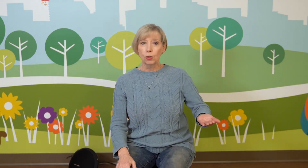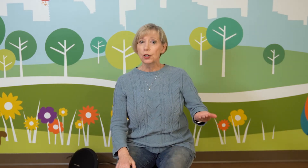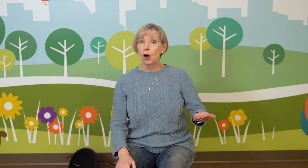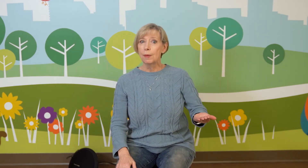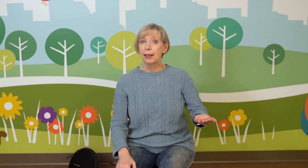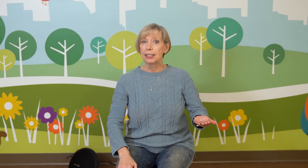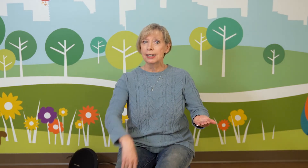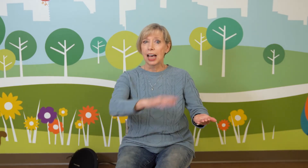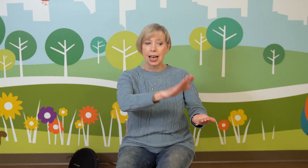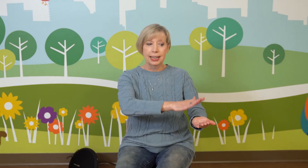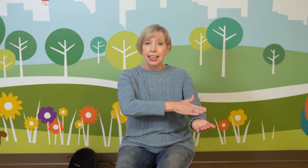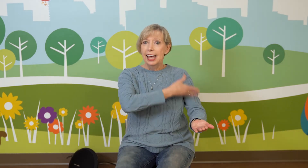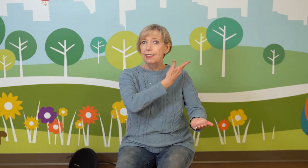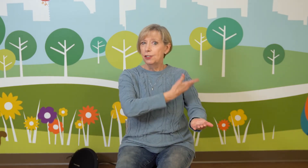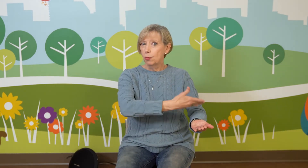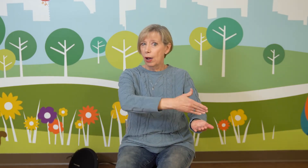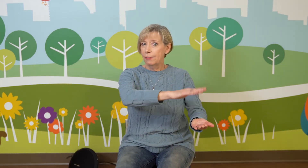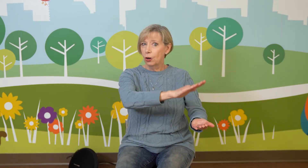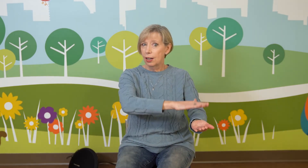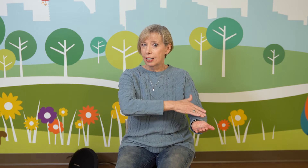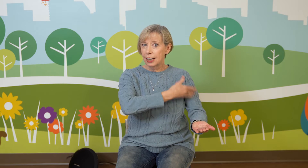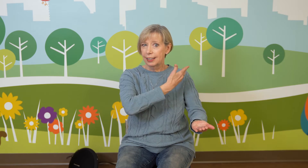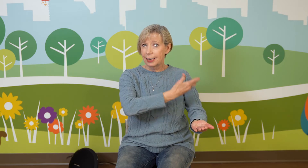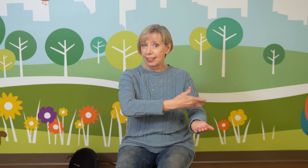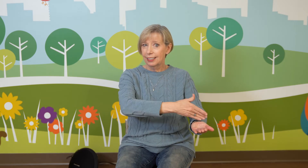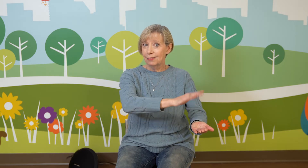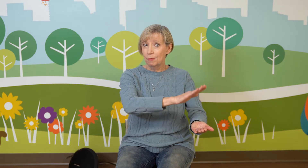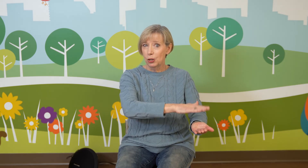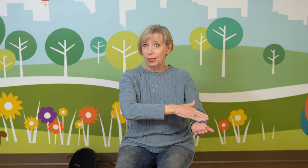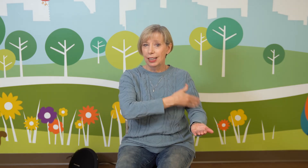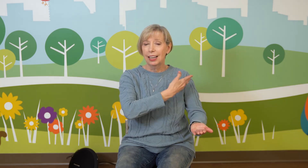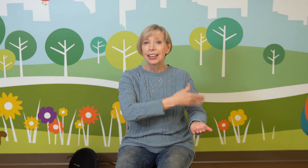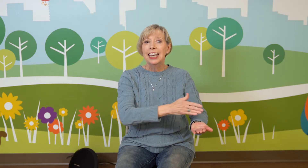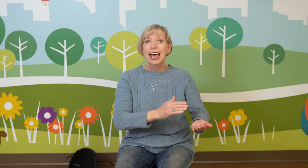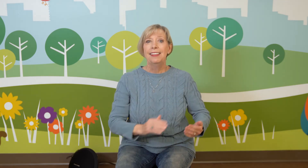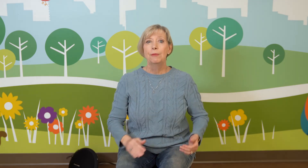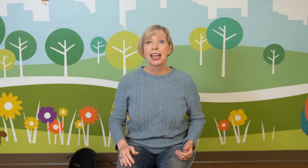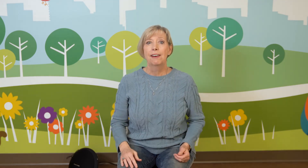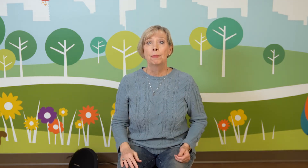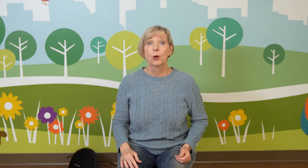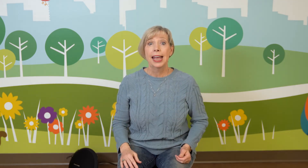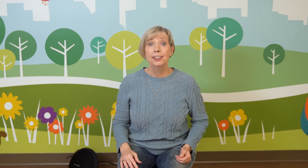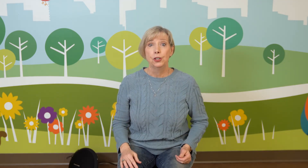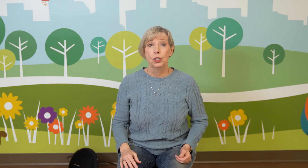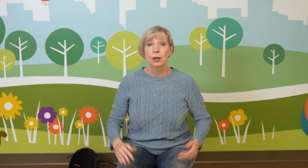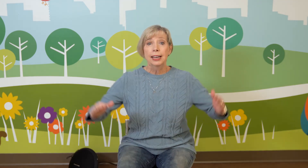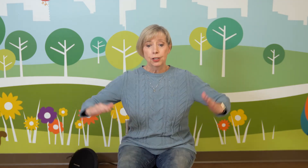your arm out to the side and then just wave across it like this. Music. And then we have praise you. You